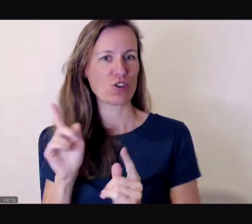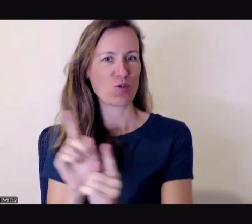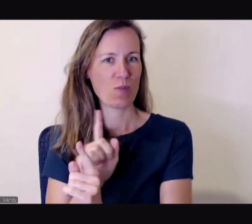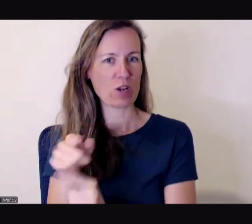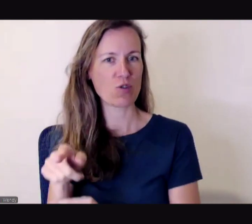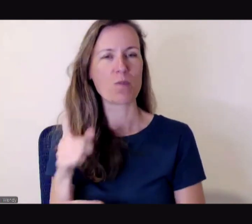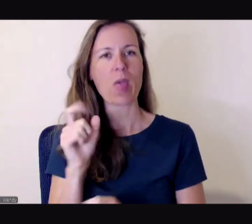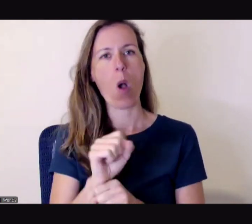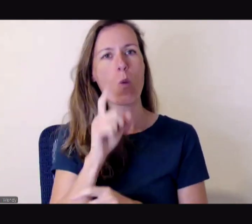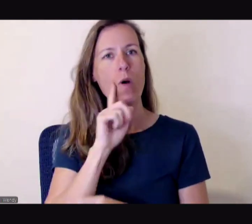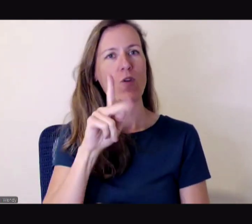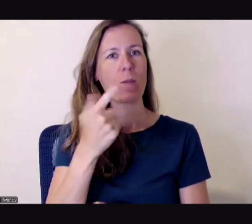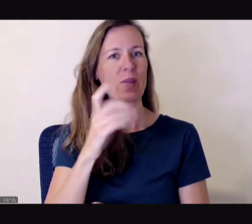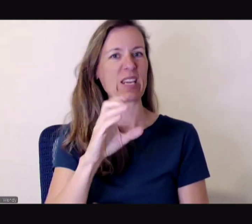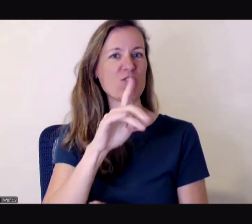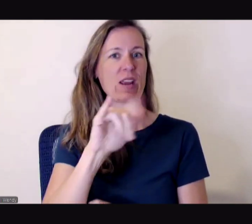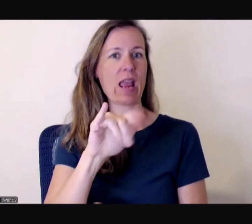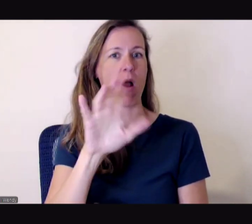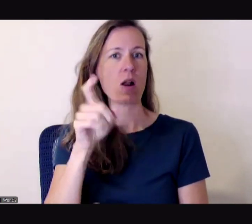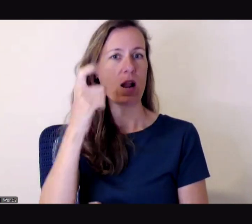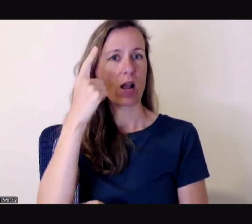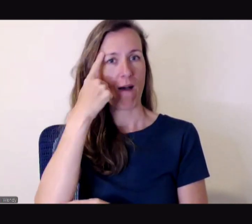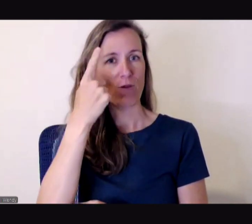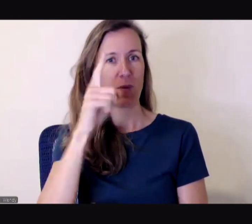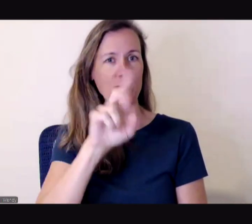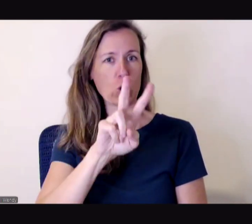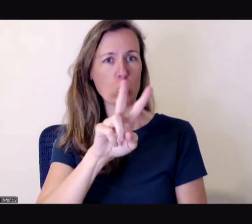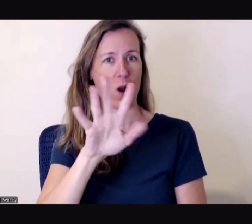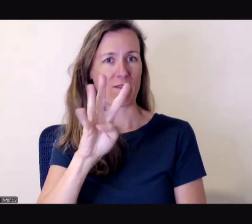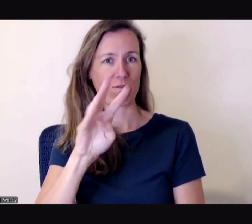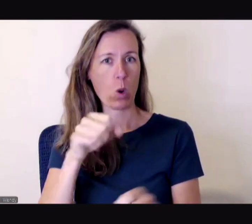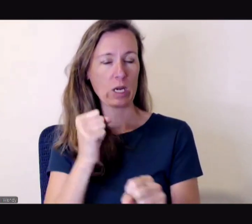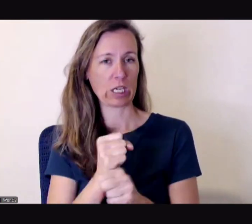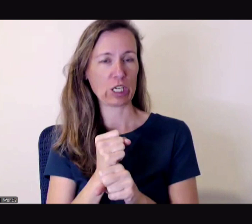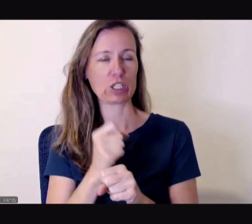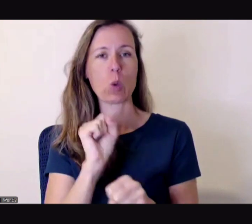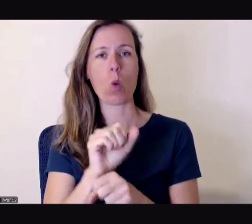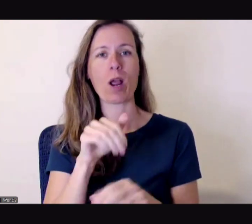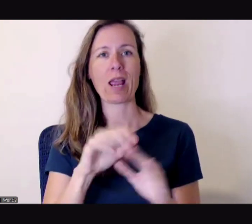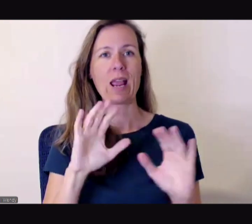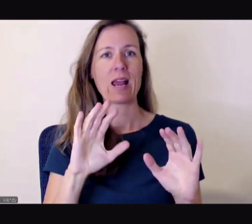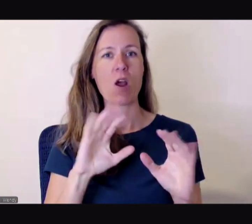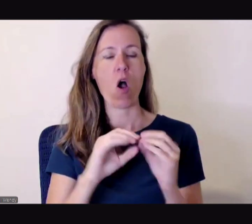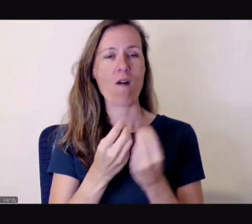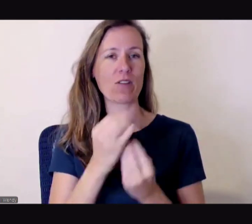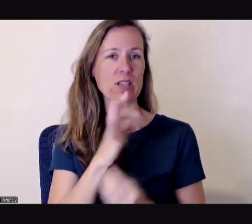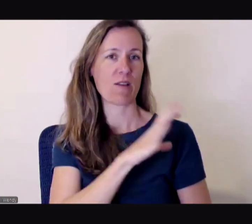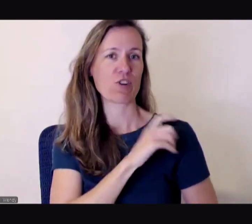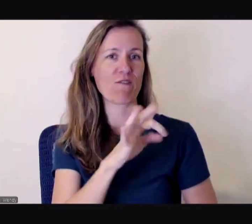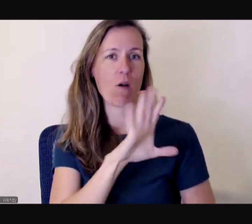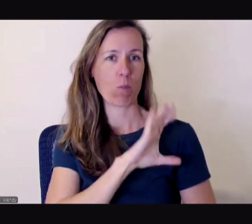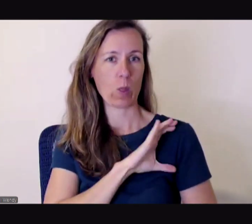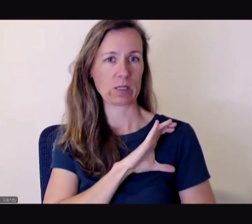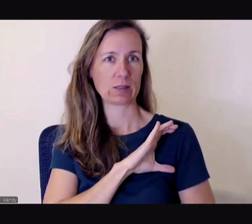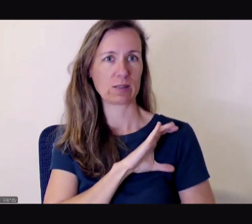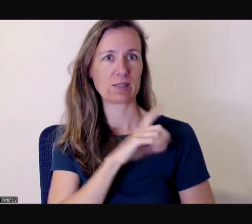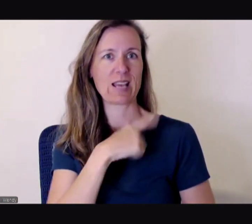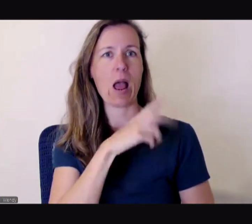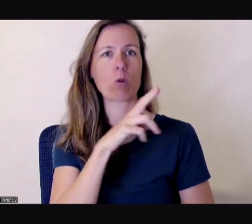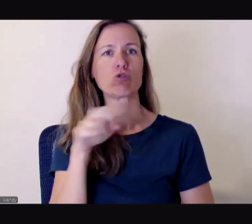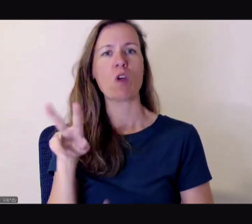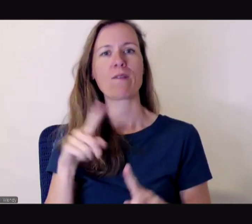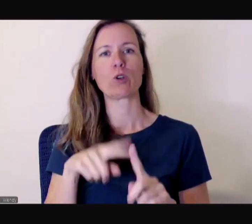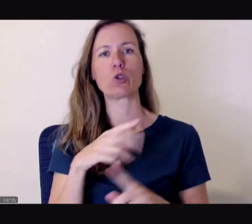24 years. I worked in the Office of the Chief of Police. I then transferred to the Risk Management